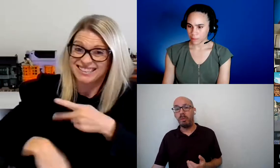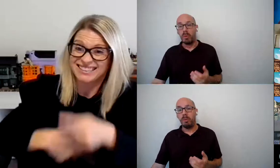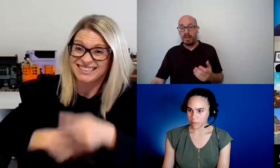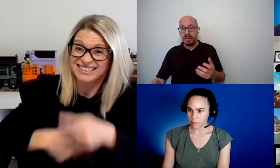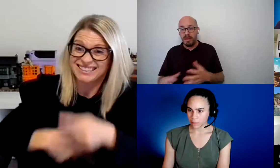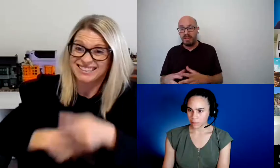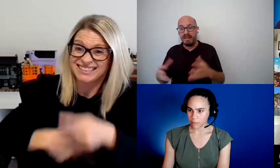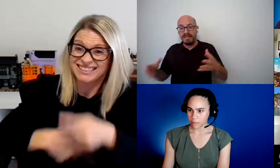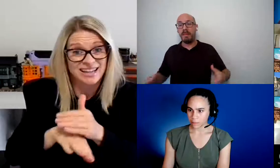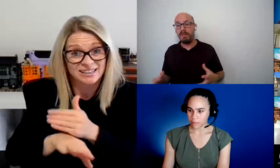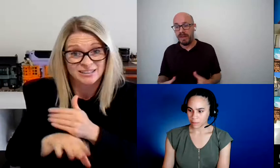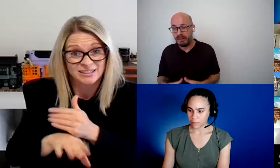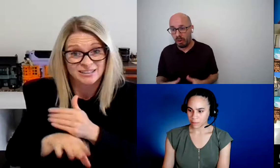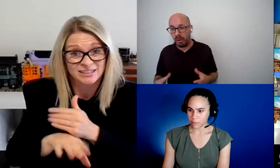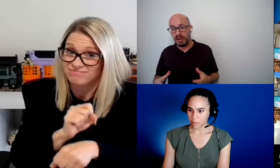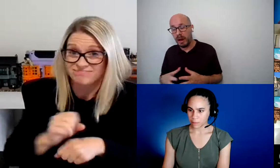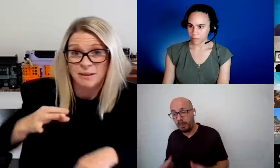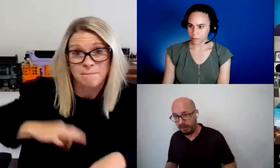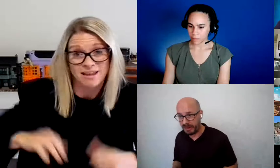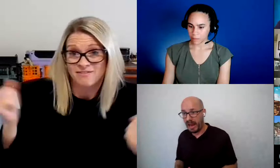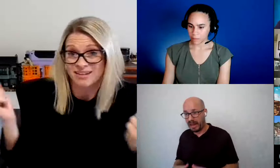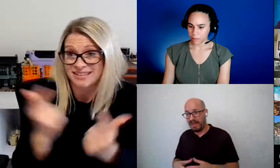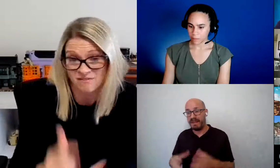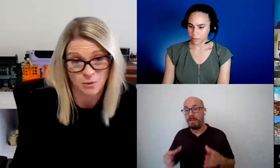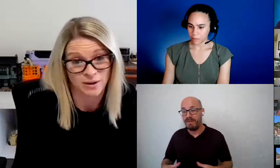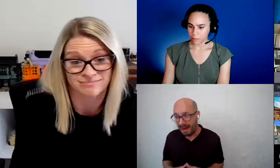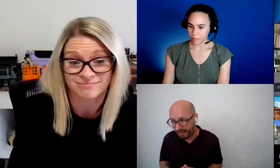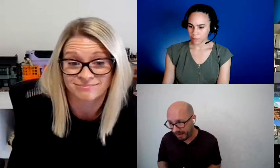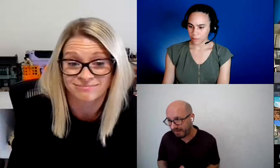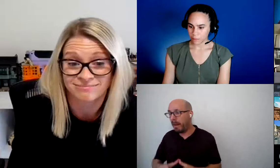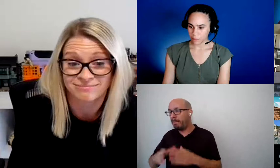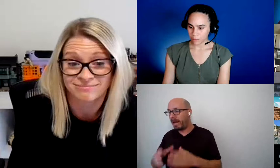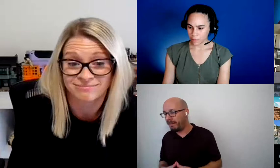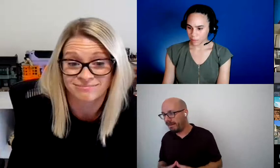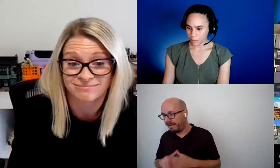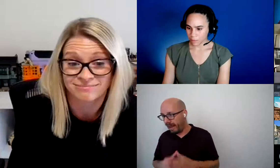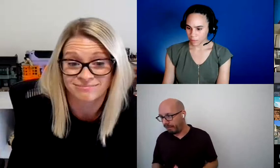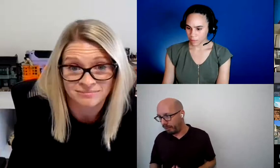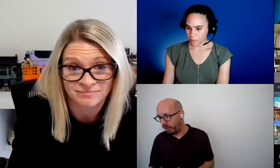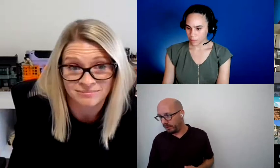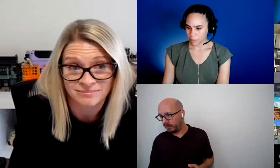So this type of thing is all encompassing and this type of access benefits everyone.